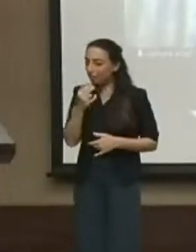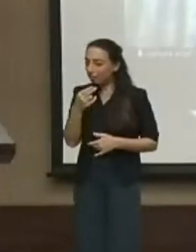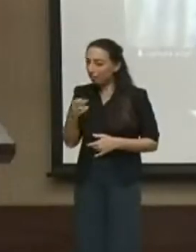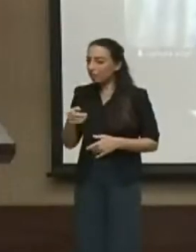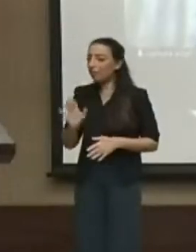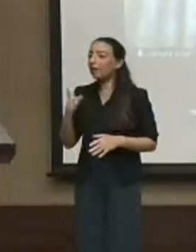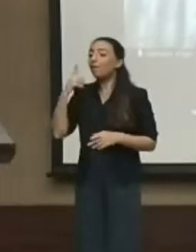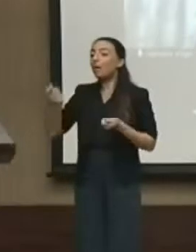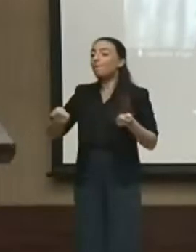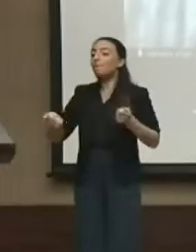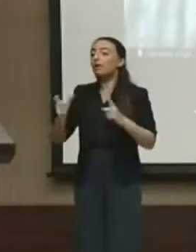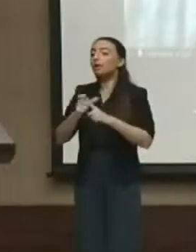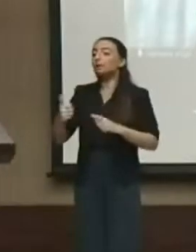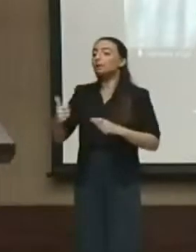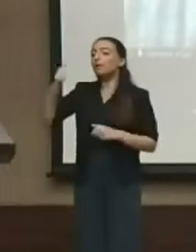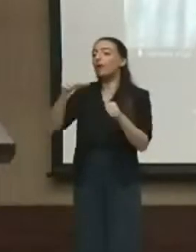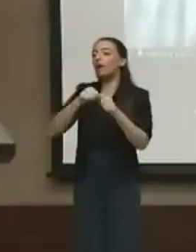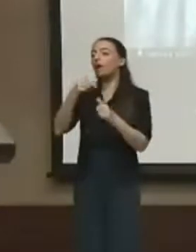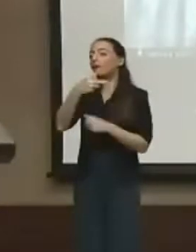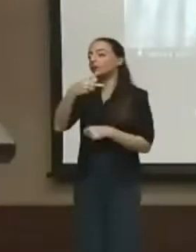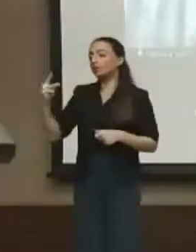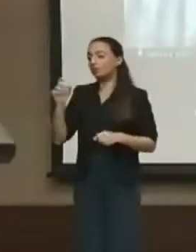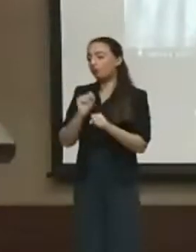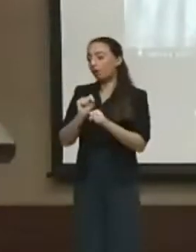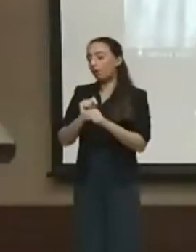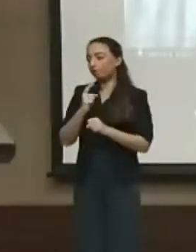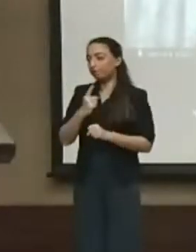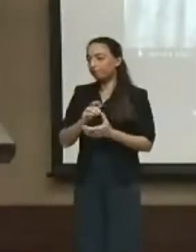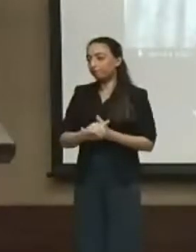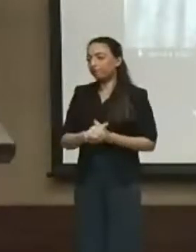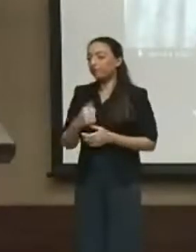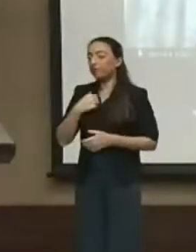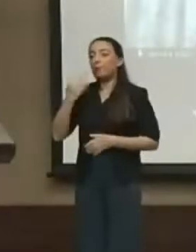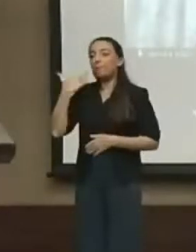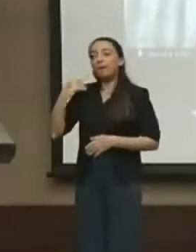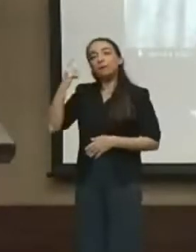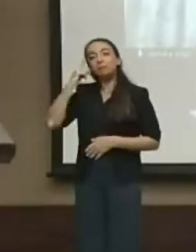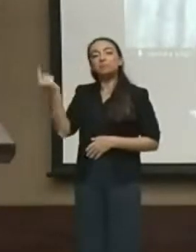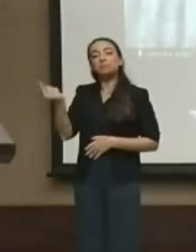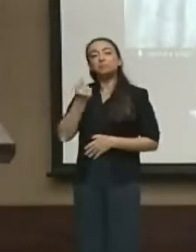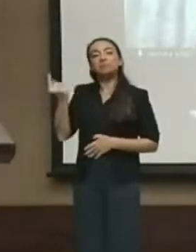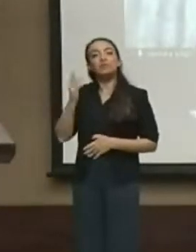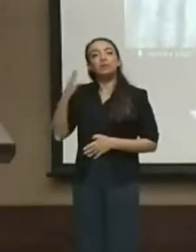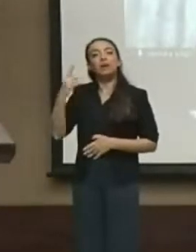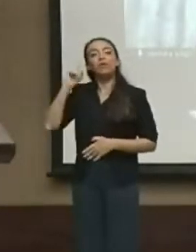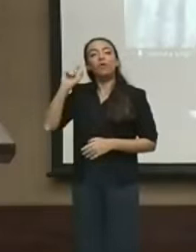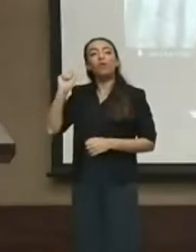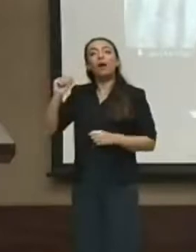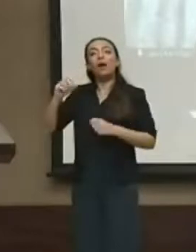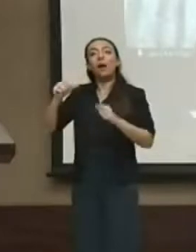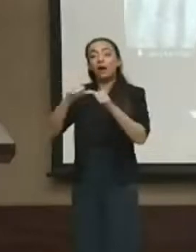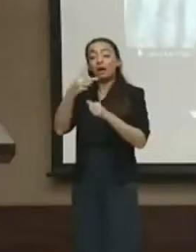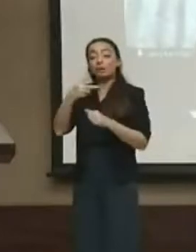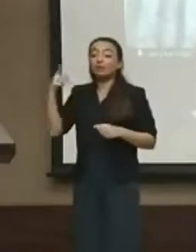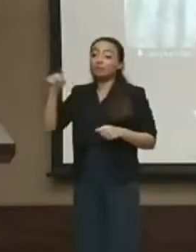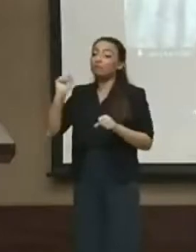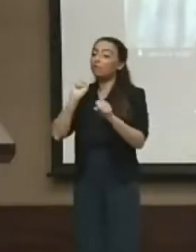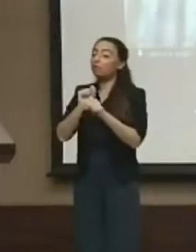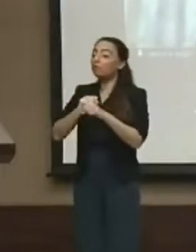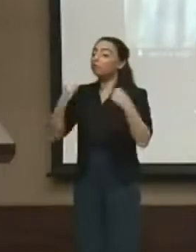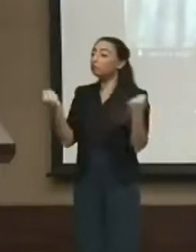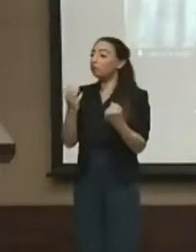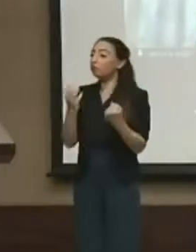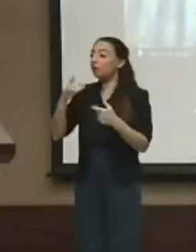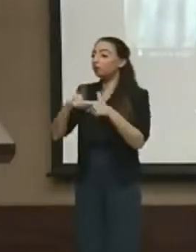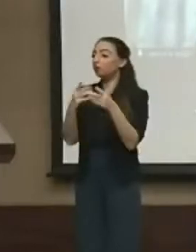Institution from Accenture. And I've heard a lot about the efforts Accenture has done in terms of hiring